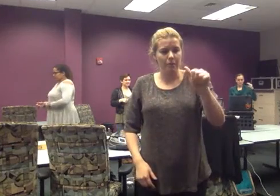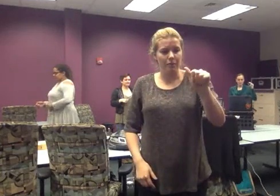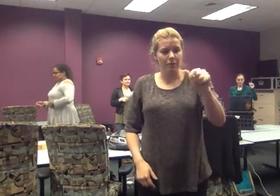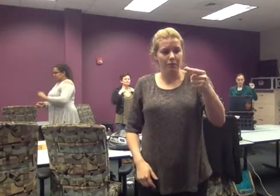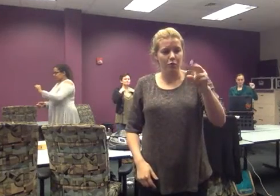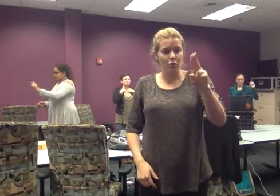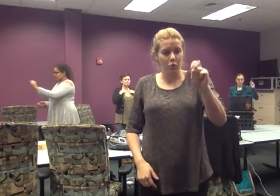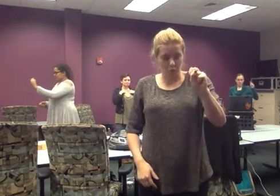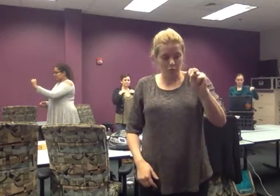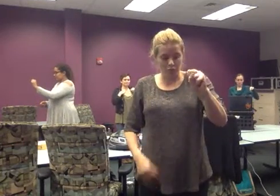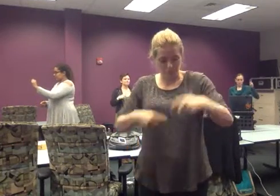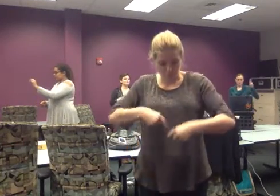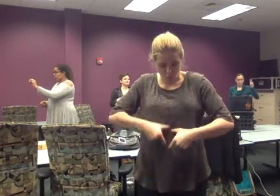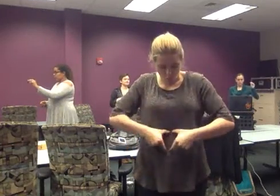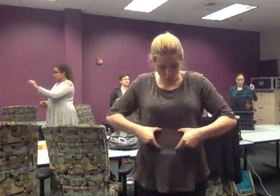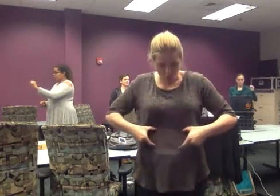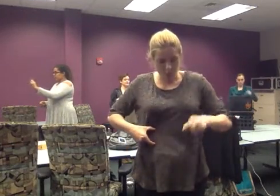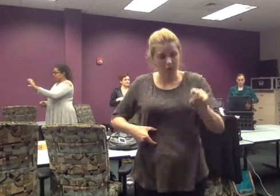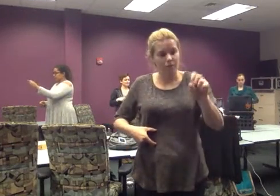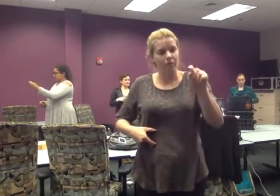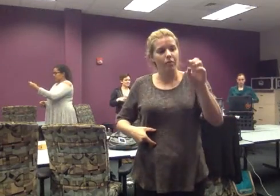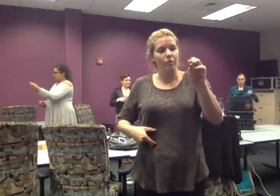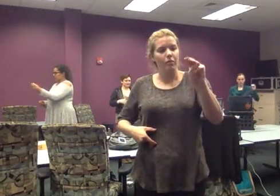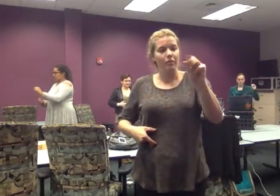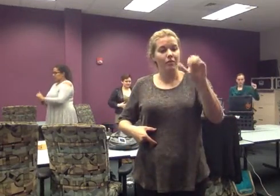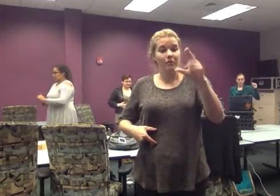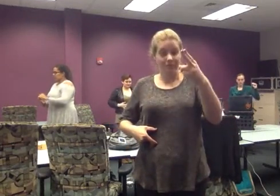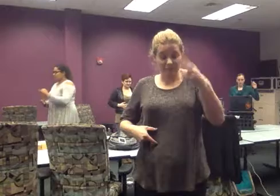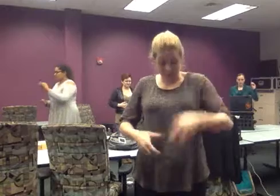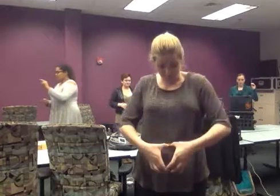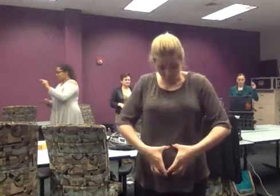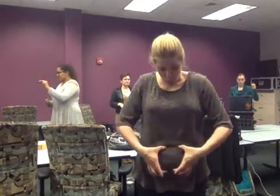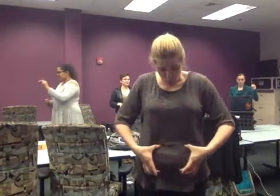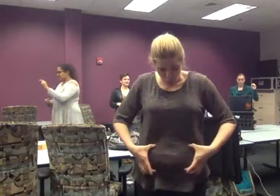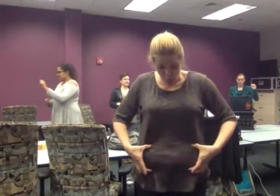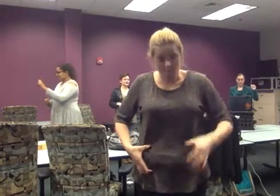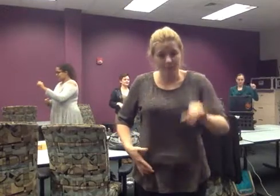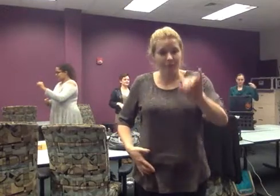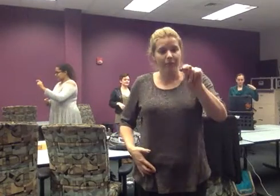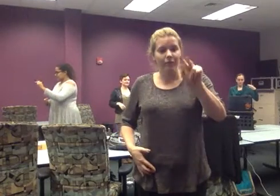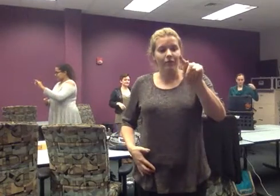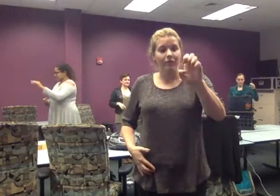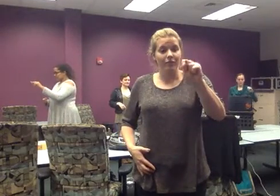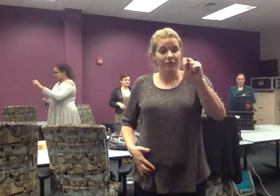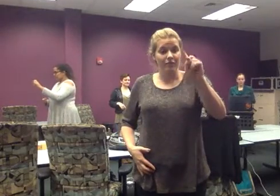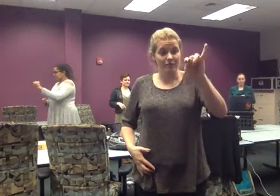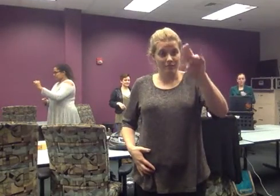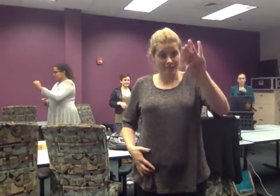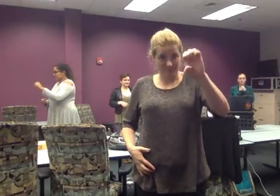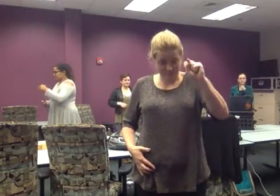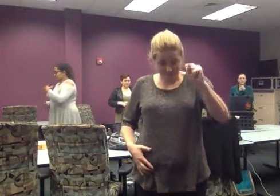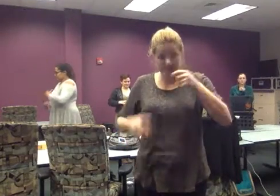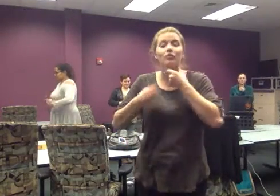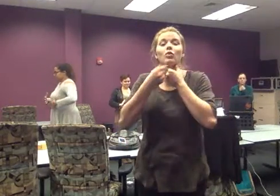and our intestines. And then we're going to talk about our trachea and our lungs and our